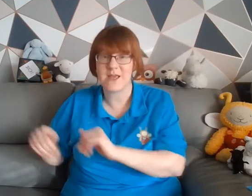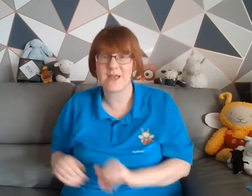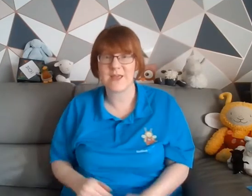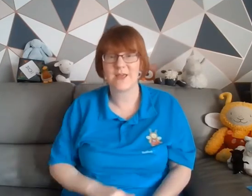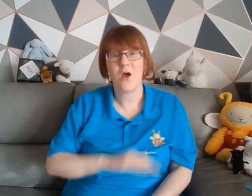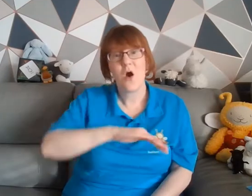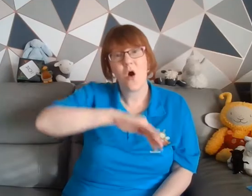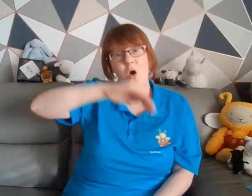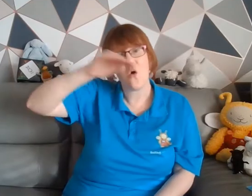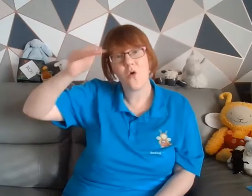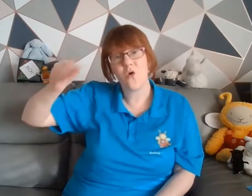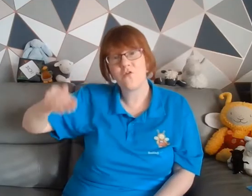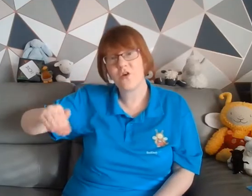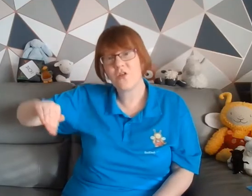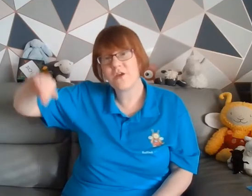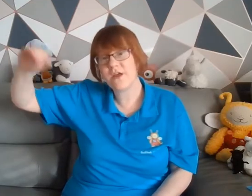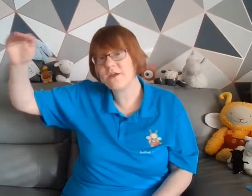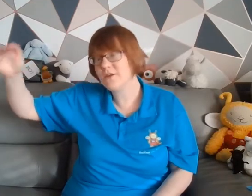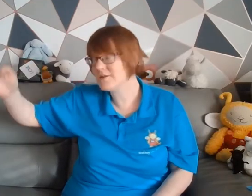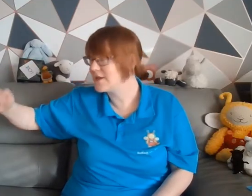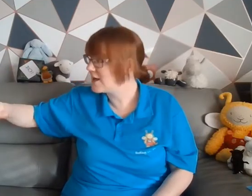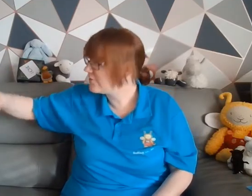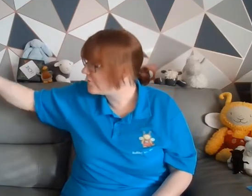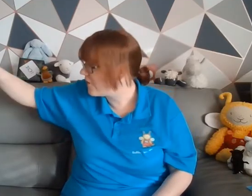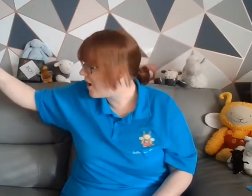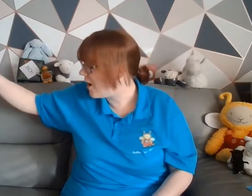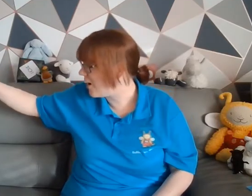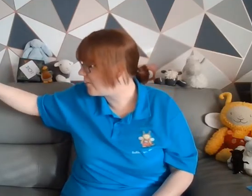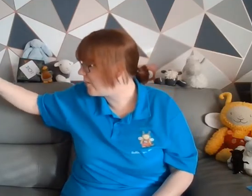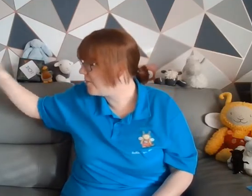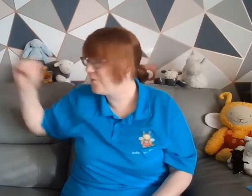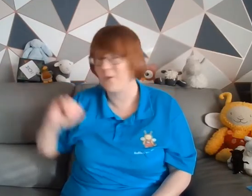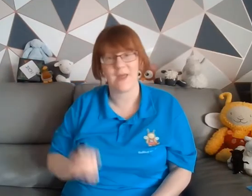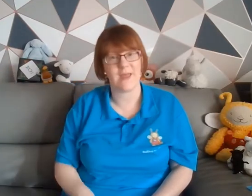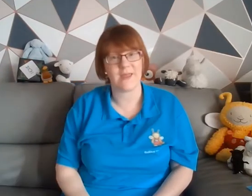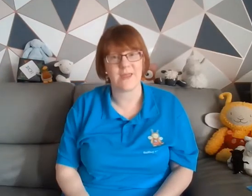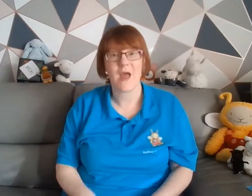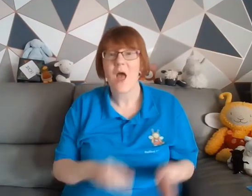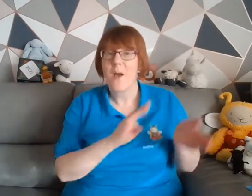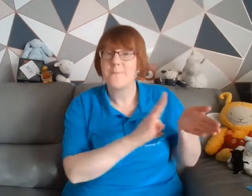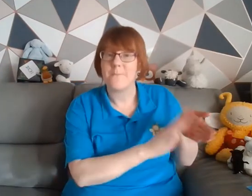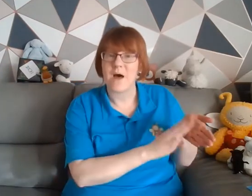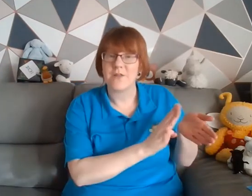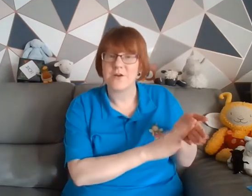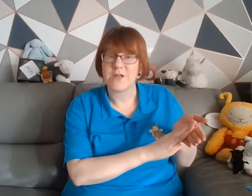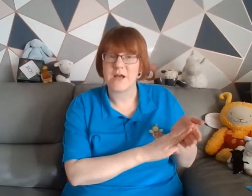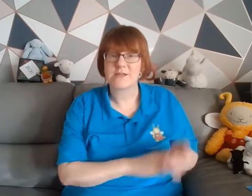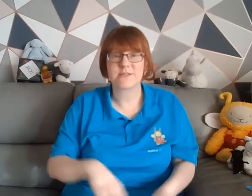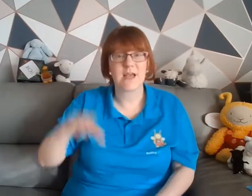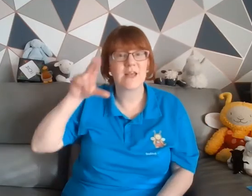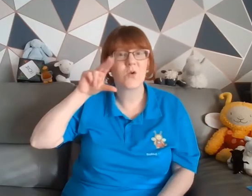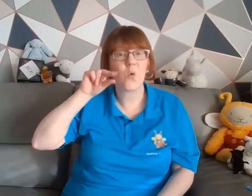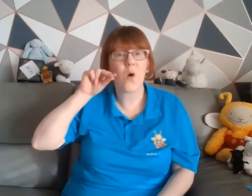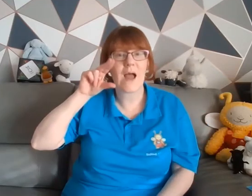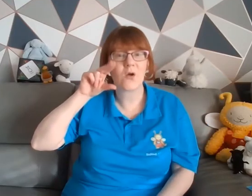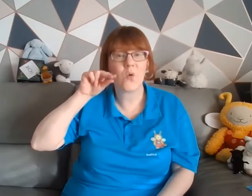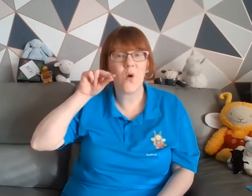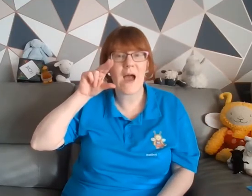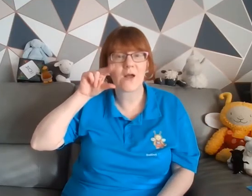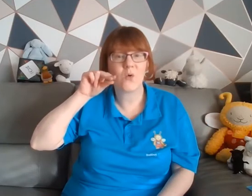day, over the hills and far away. Mother Duck said quack, quack,